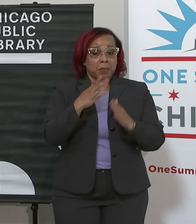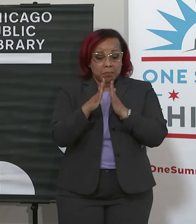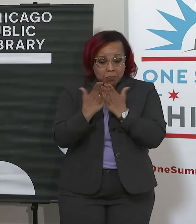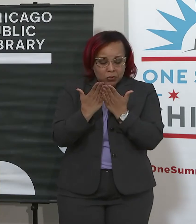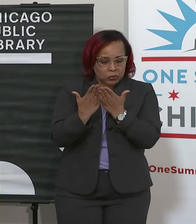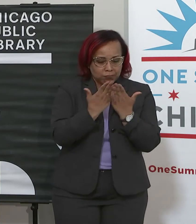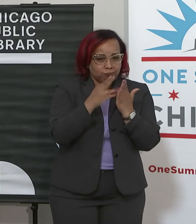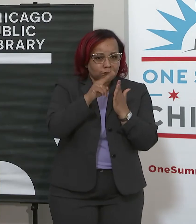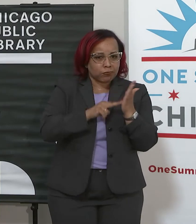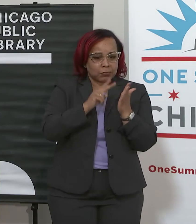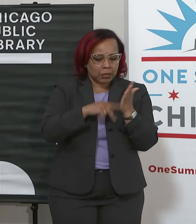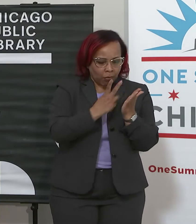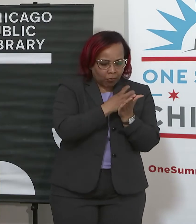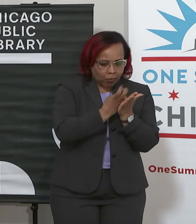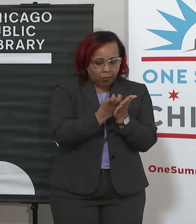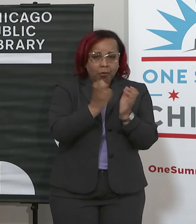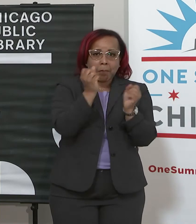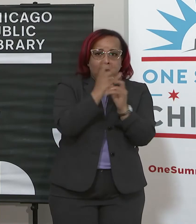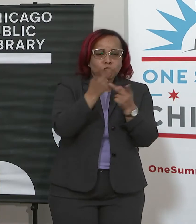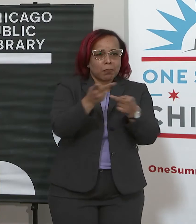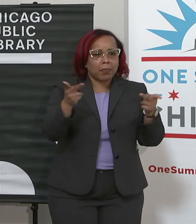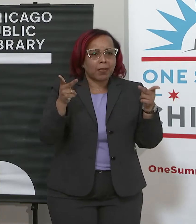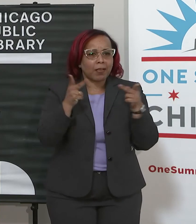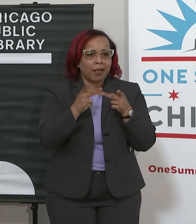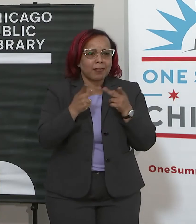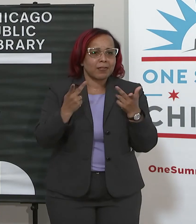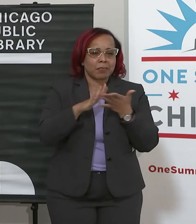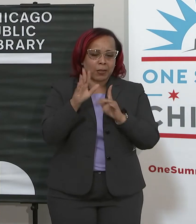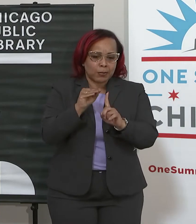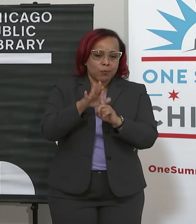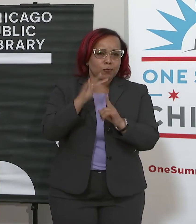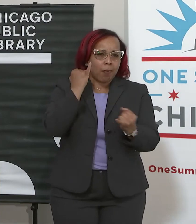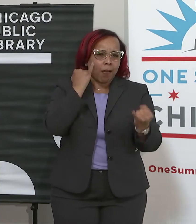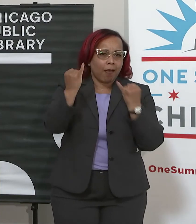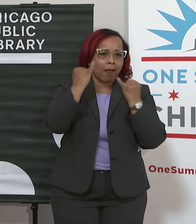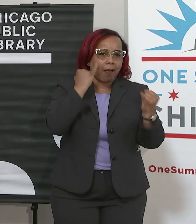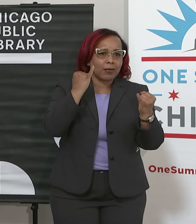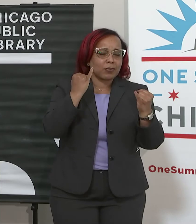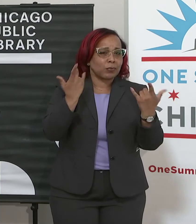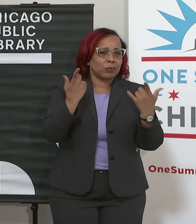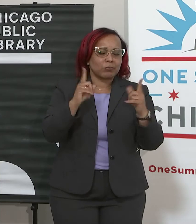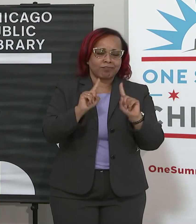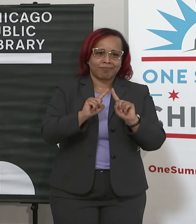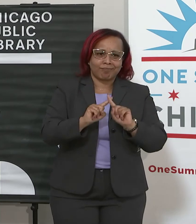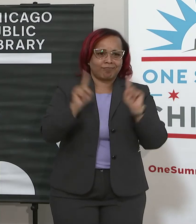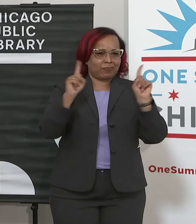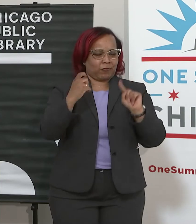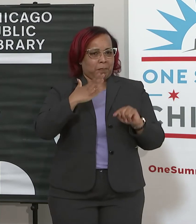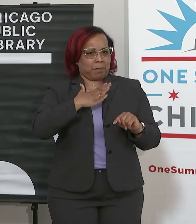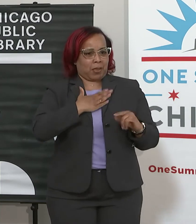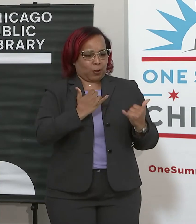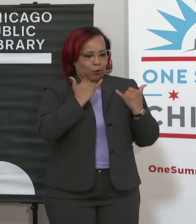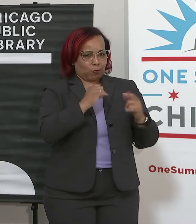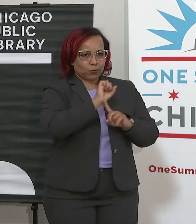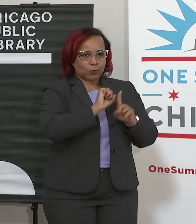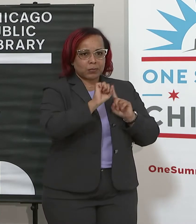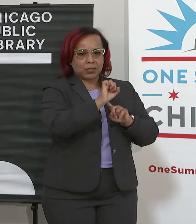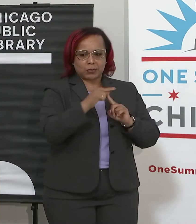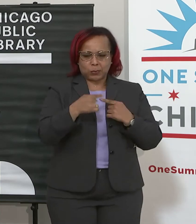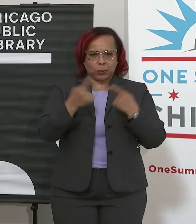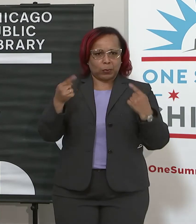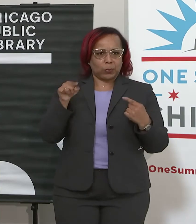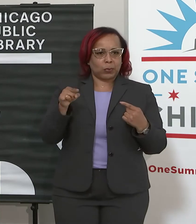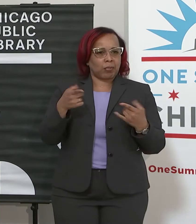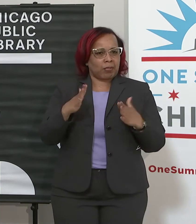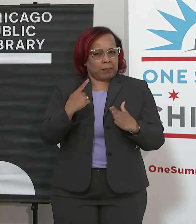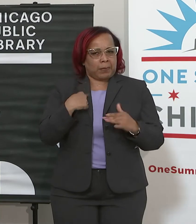meant checking into imaginary places and being exposed to ideas totally unlike my current circumstances,